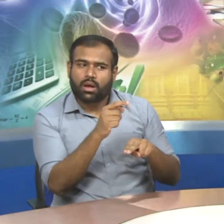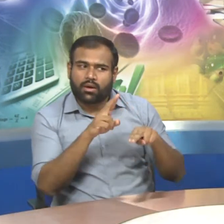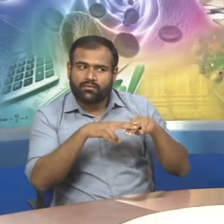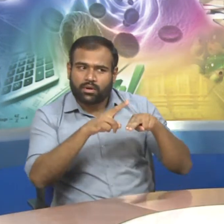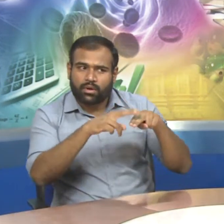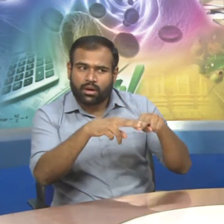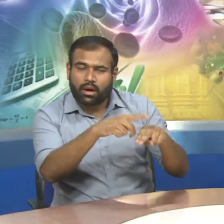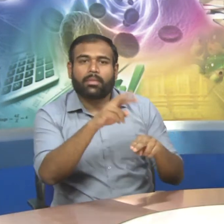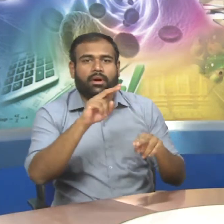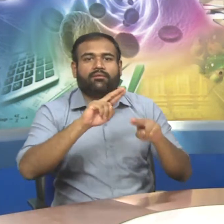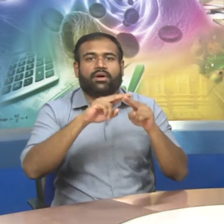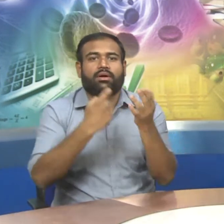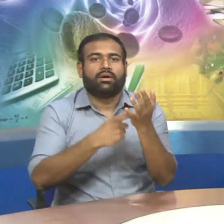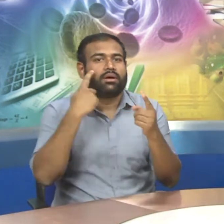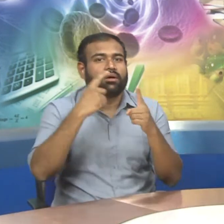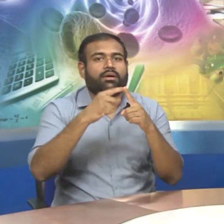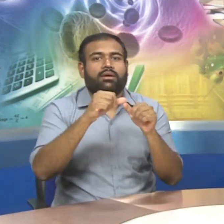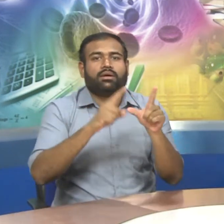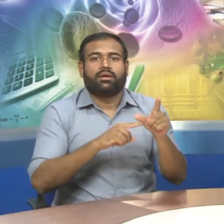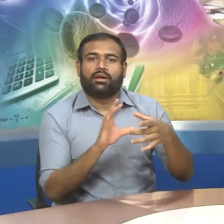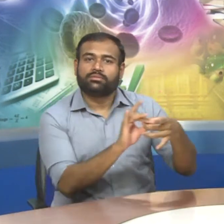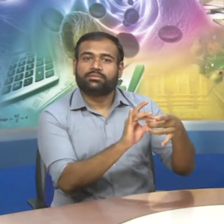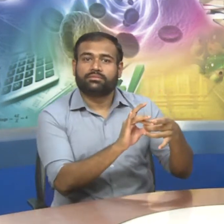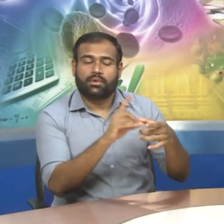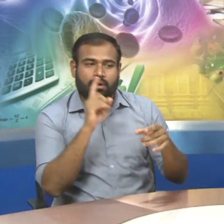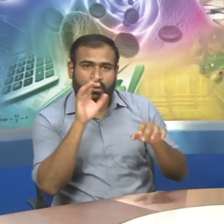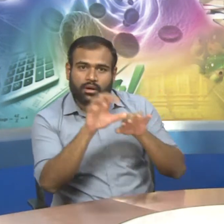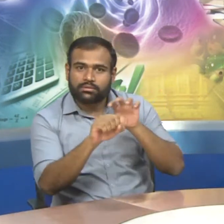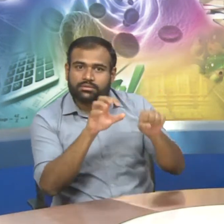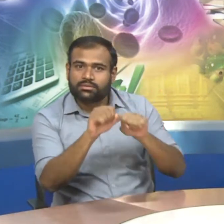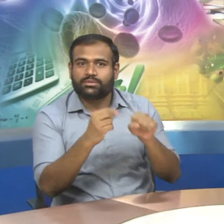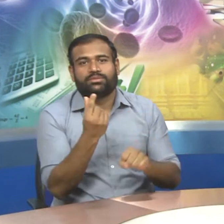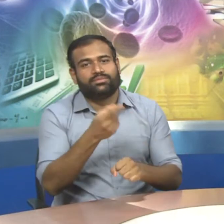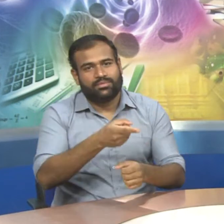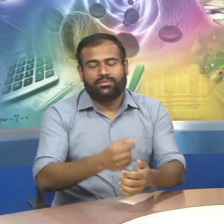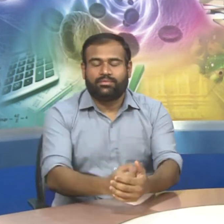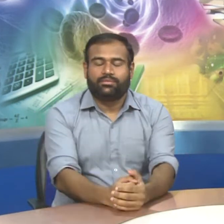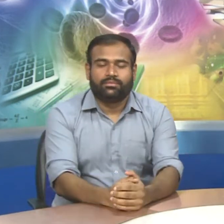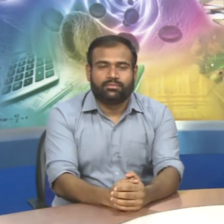So it is understood that I go to class every Friday.